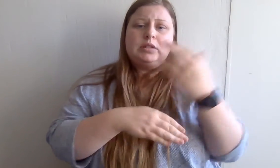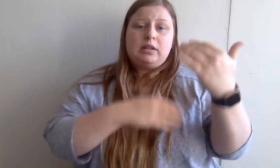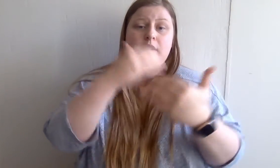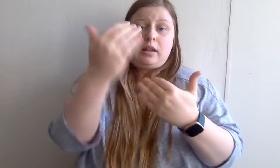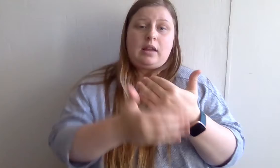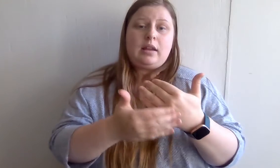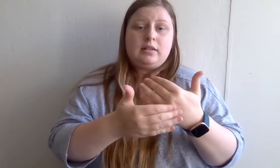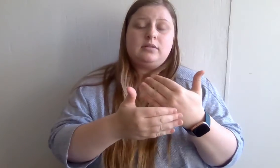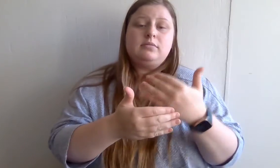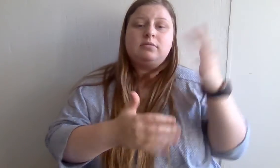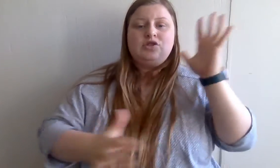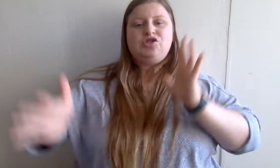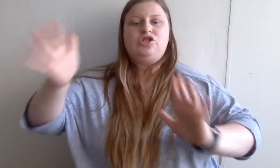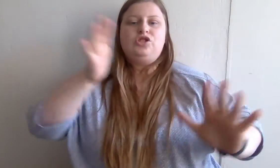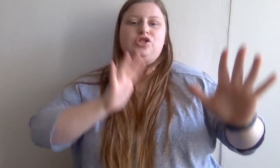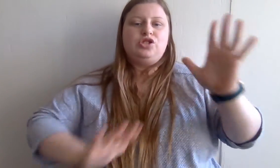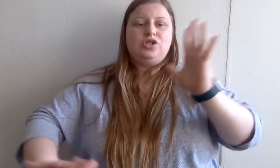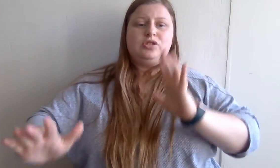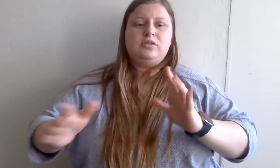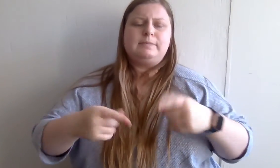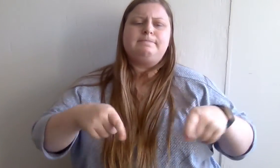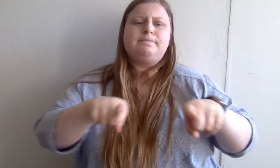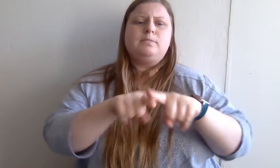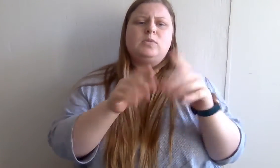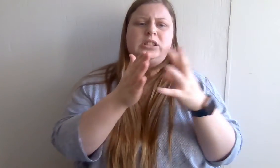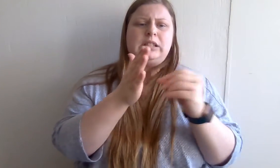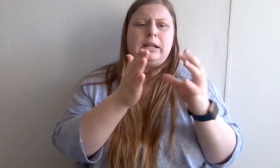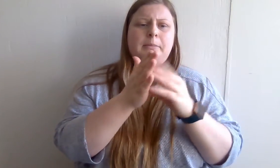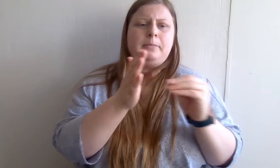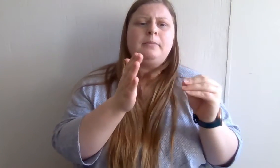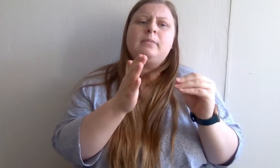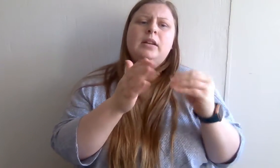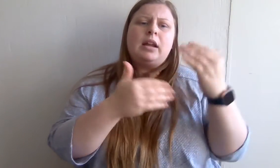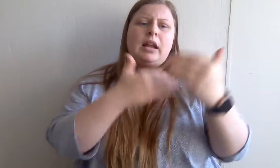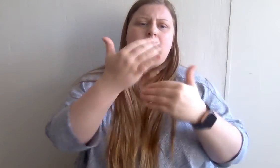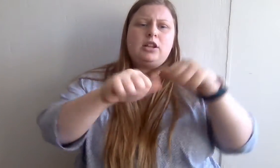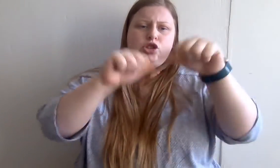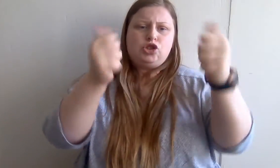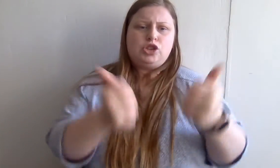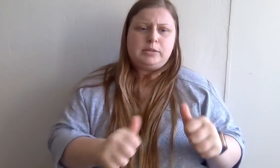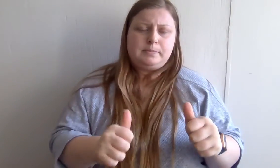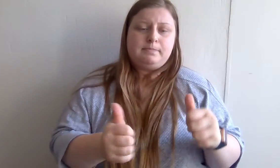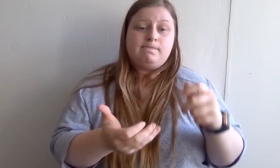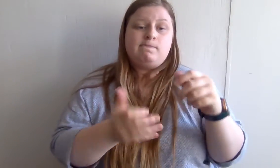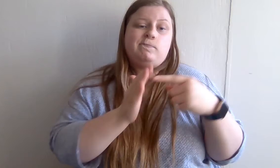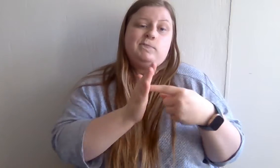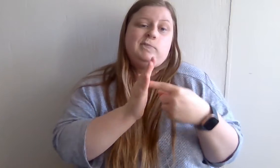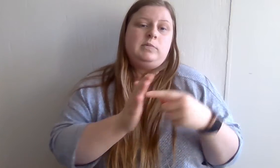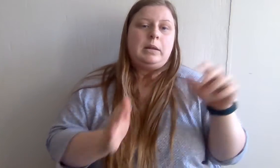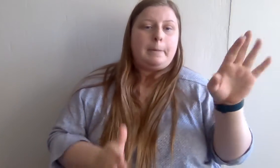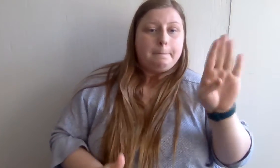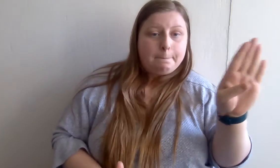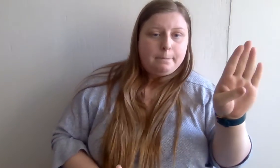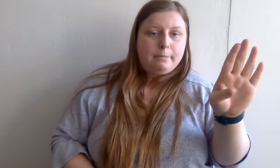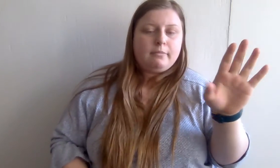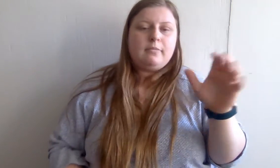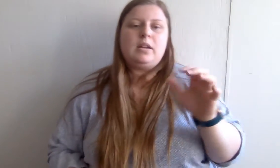Even so, they will use hand gestures and mimic hand shapes, such as the B hand shape